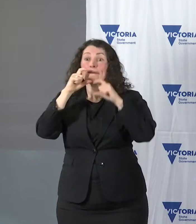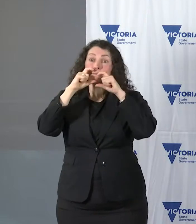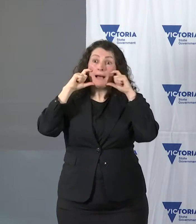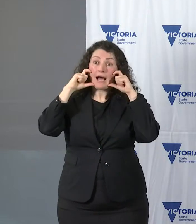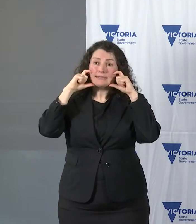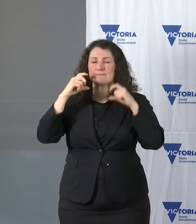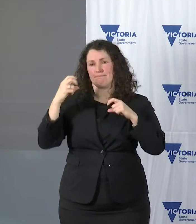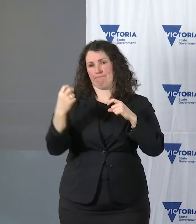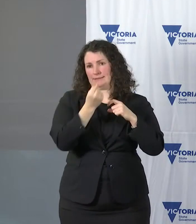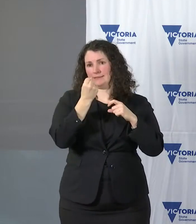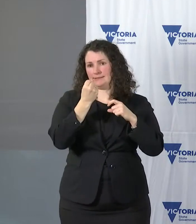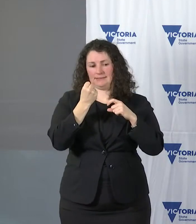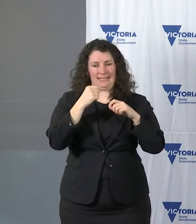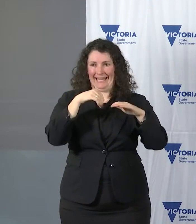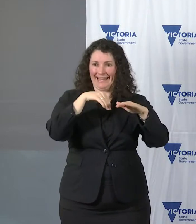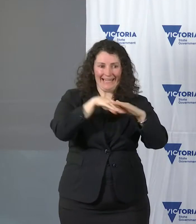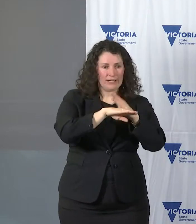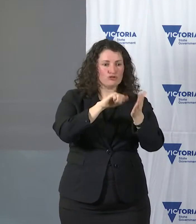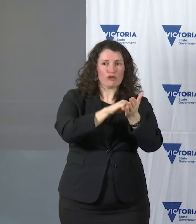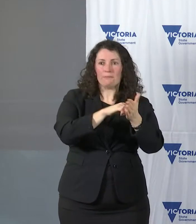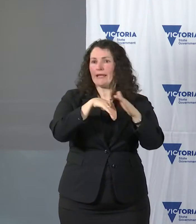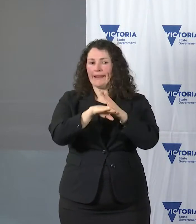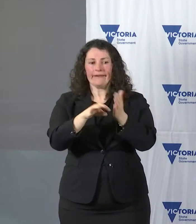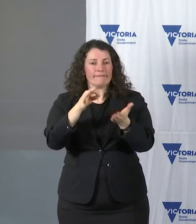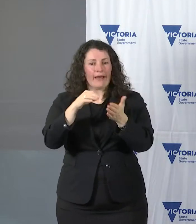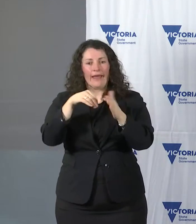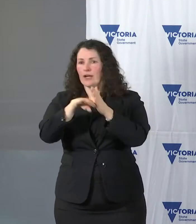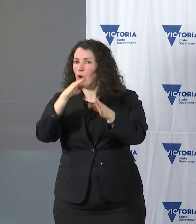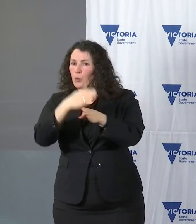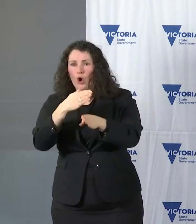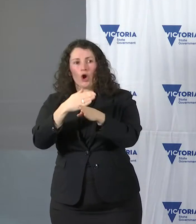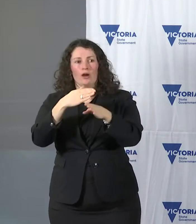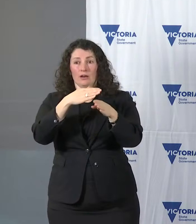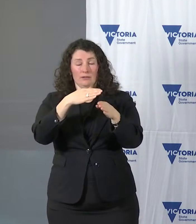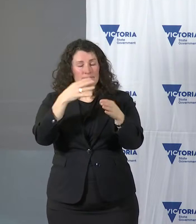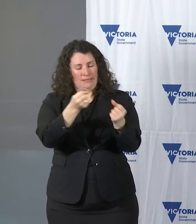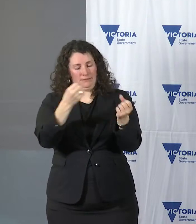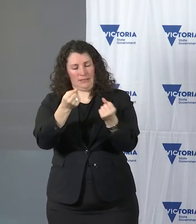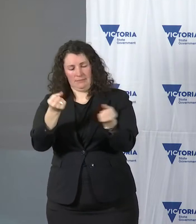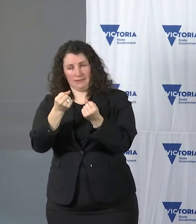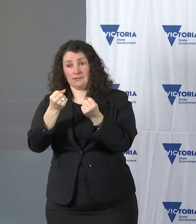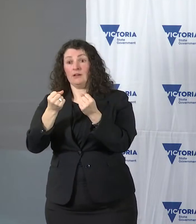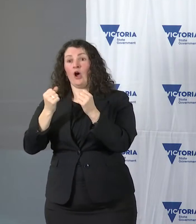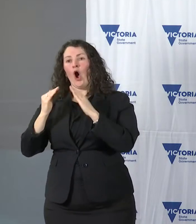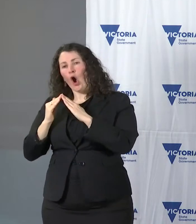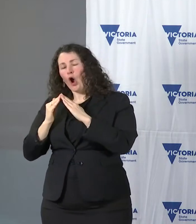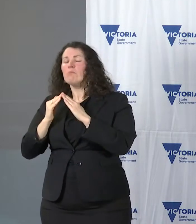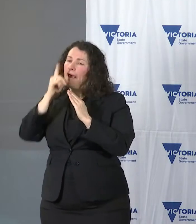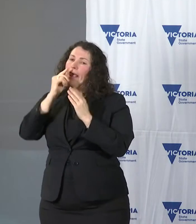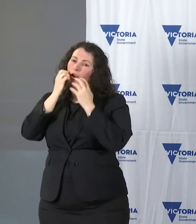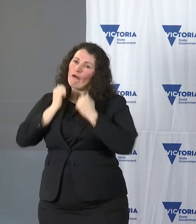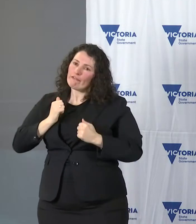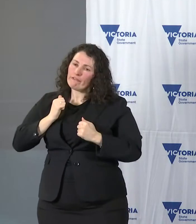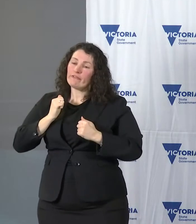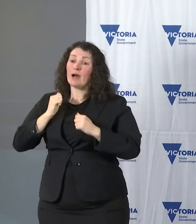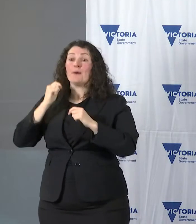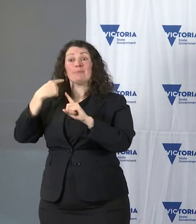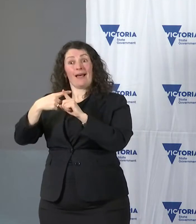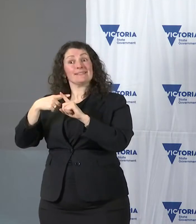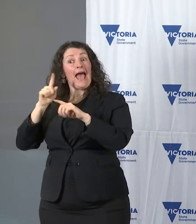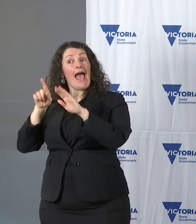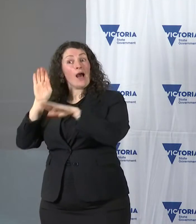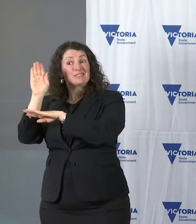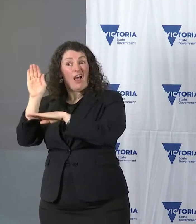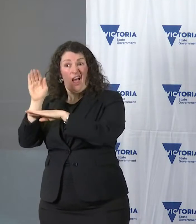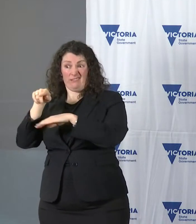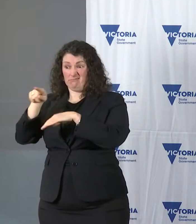if a lawful exception applies. Private gatherings in the home are not at this stage permitted. Household settings are where we know